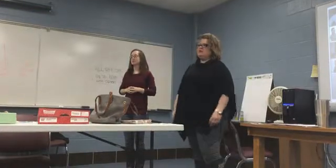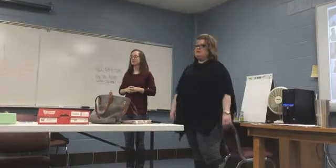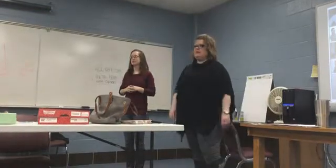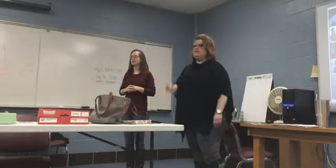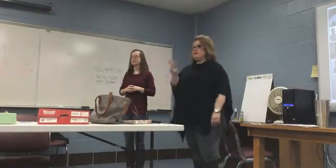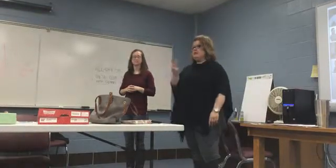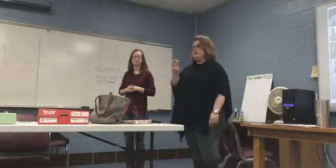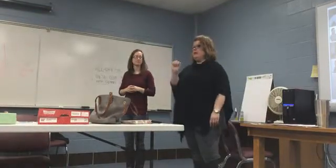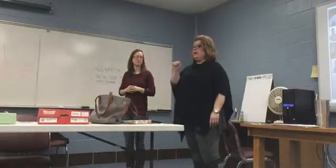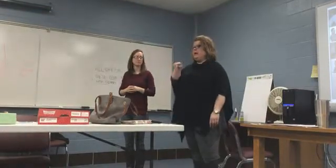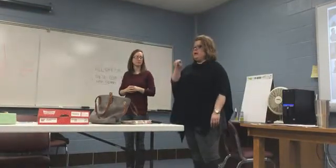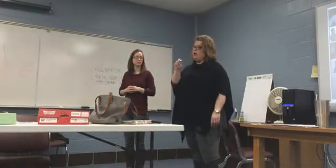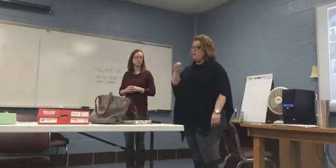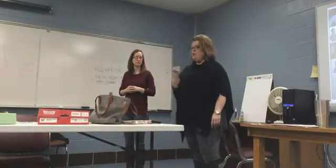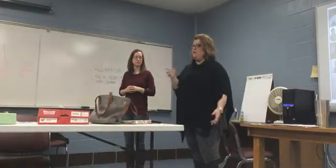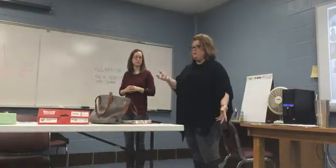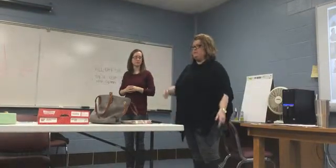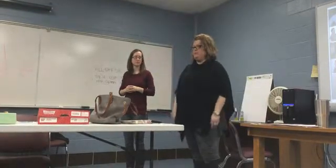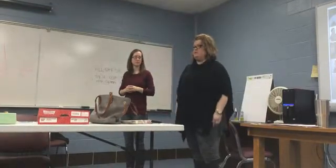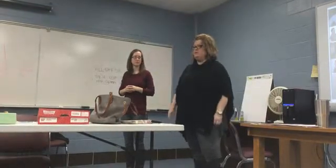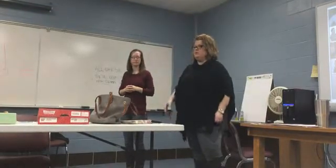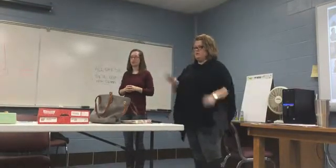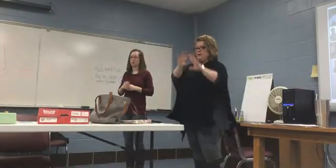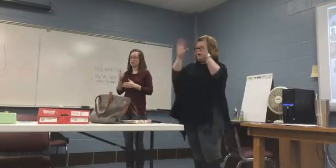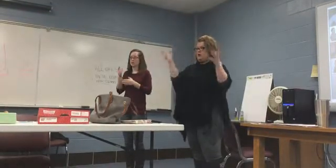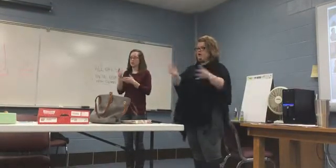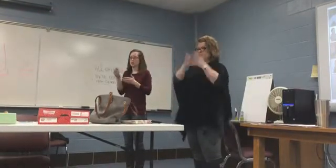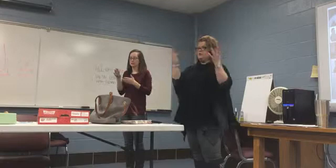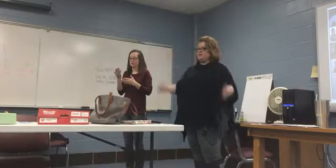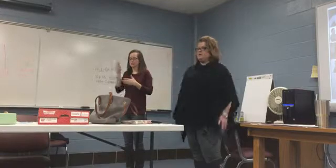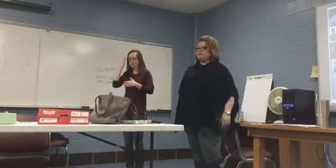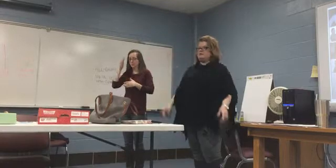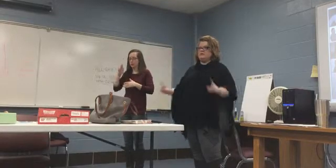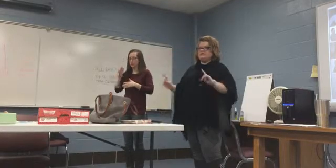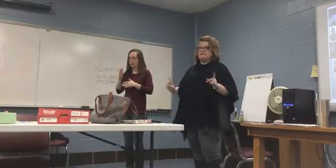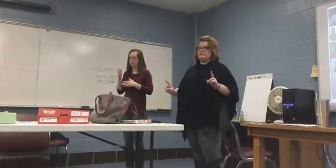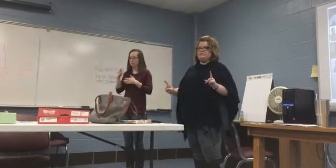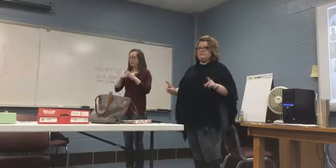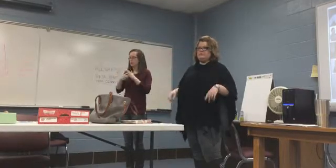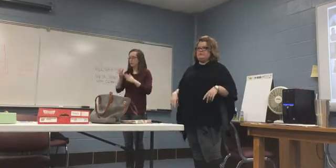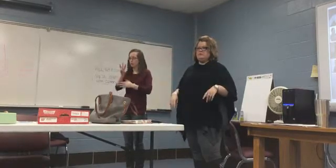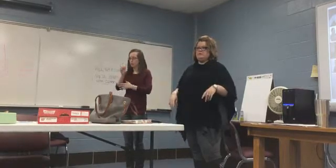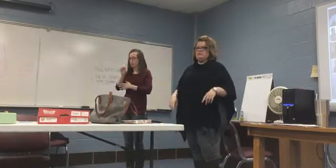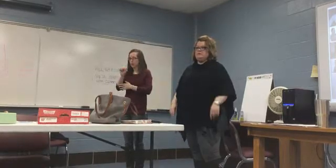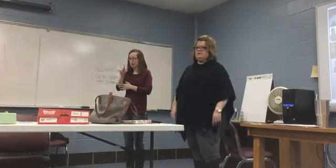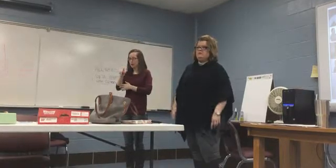that, because somebody may not know what weapons are, or what that word or that terminology is. Anybody else have blue ones? Yeah, she gave me hers.